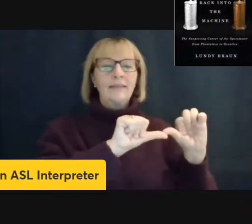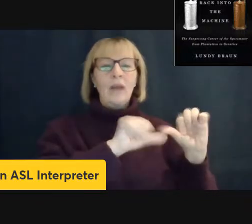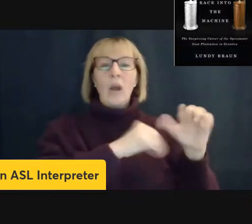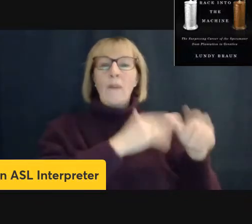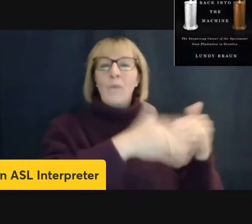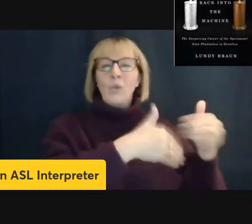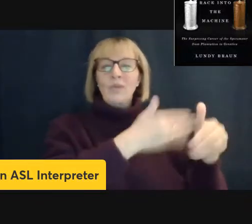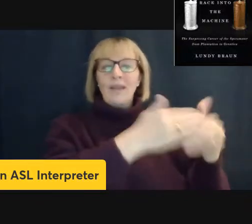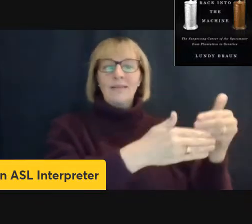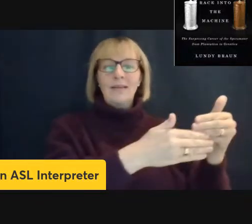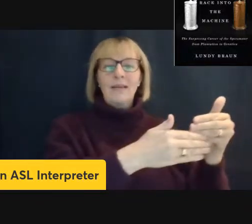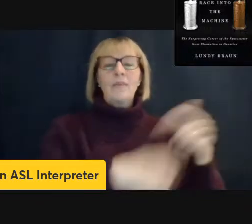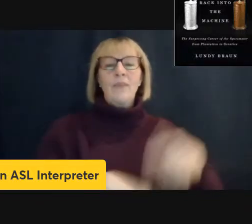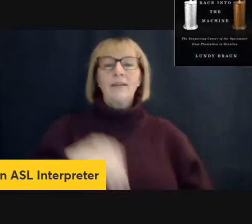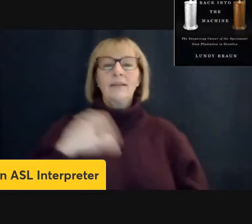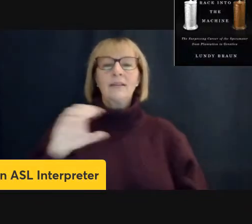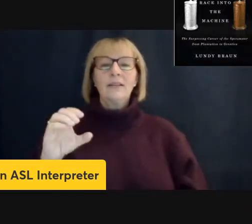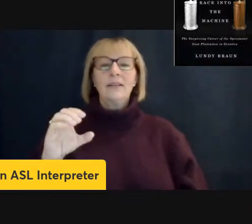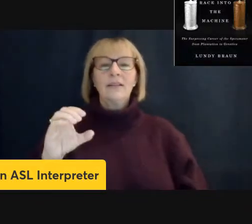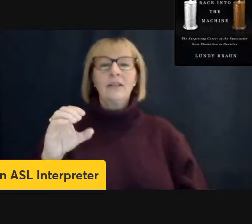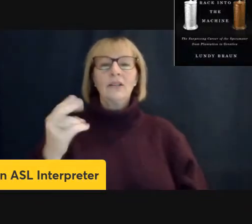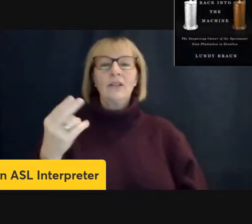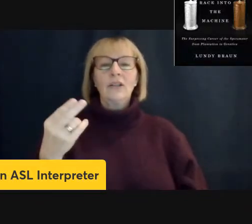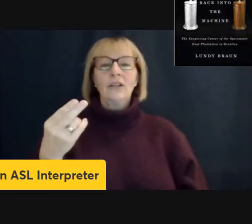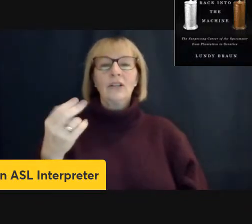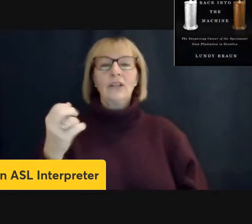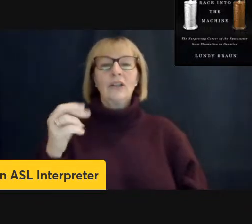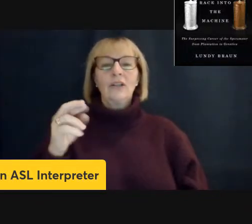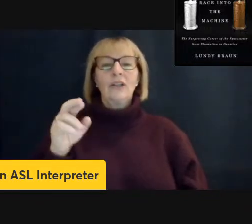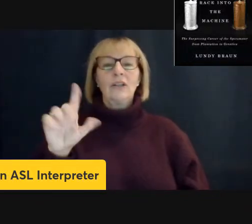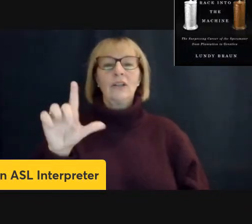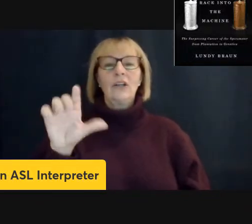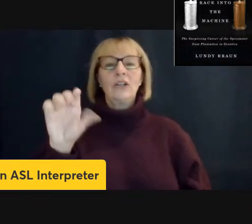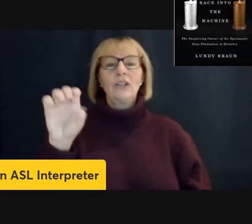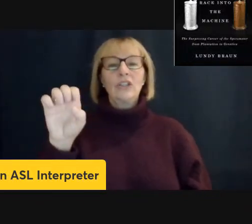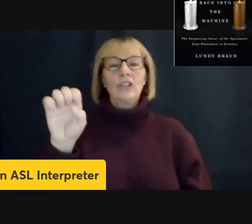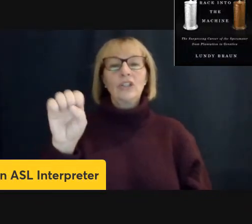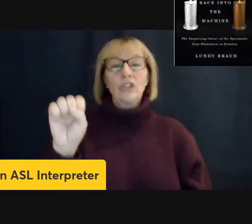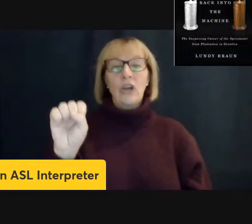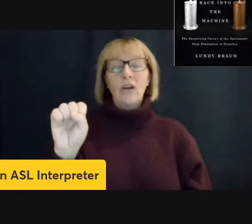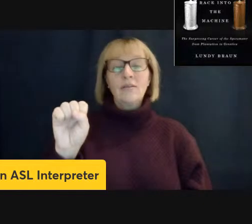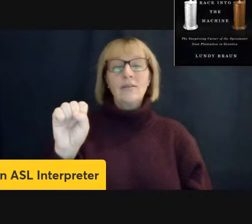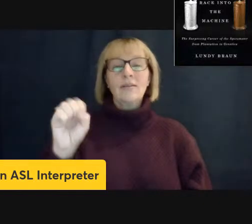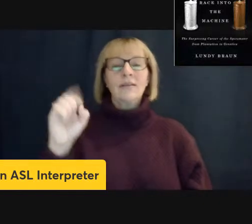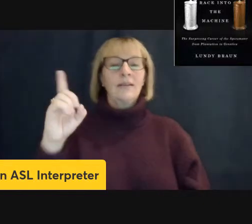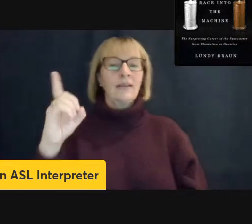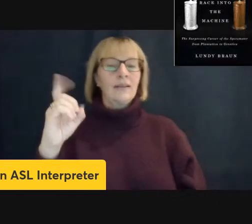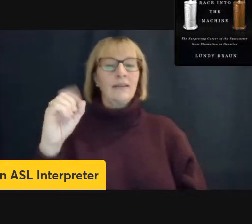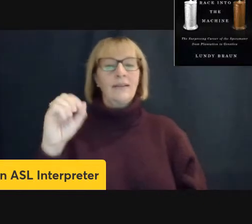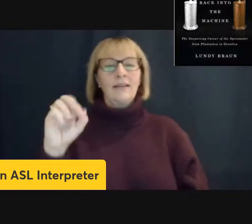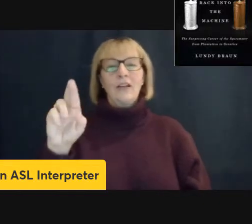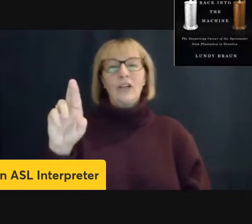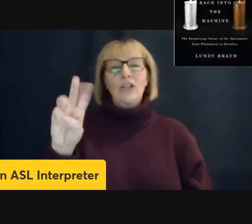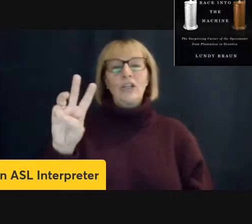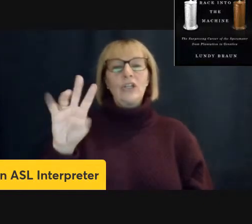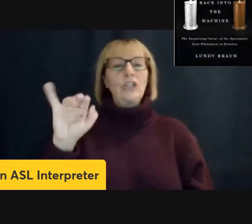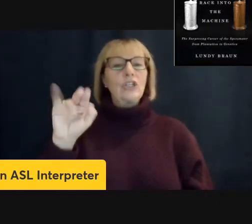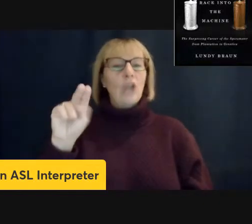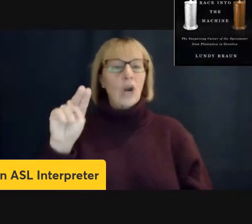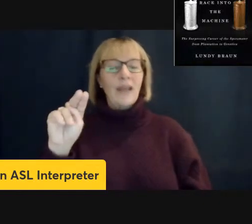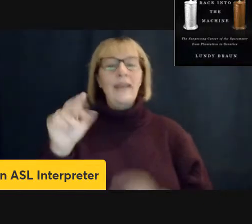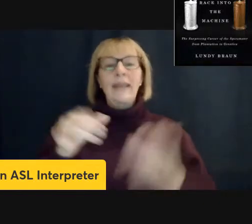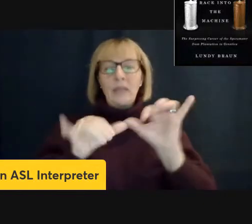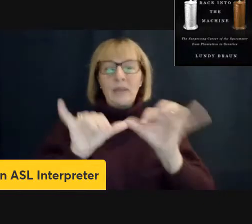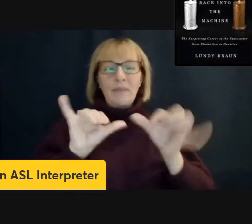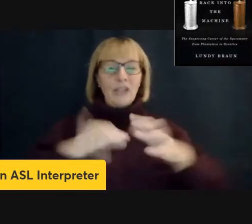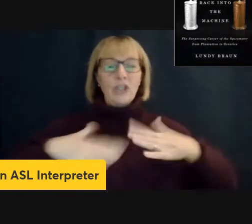none other than Charles Darwin, who included lung capacity together with craniometry as indicators of